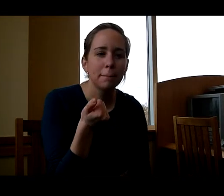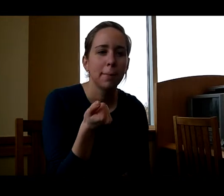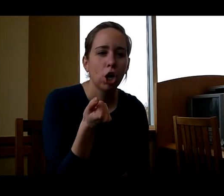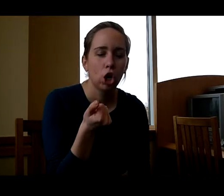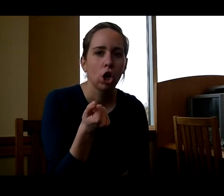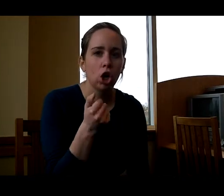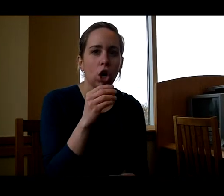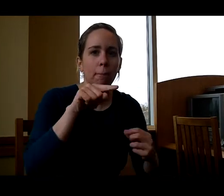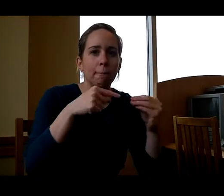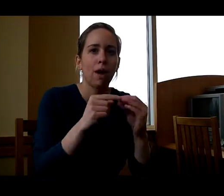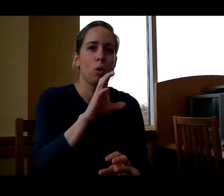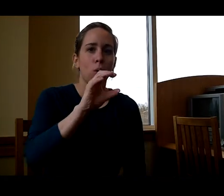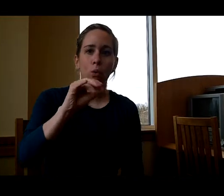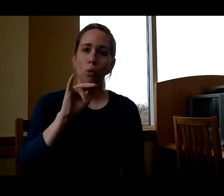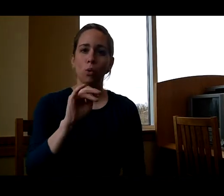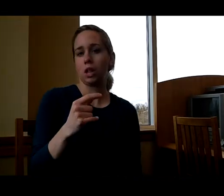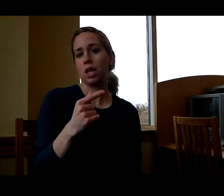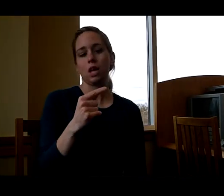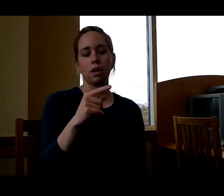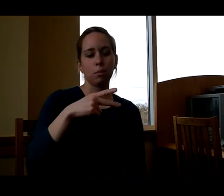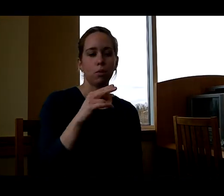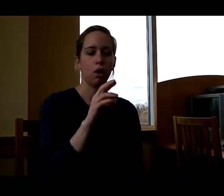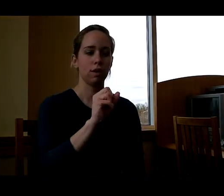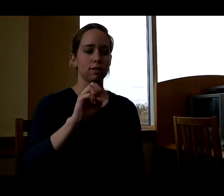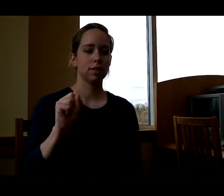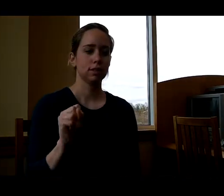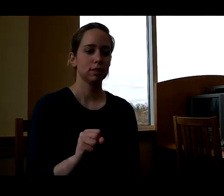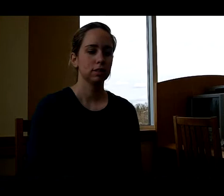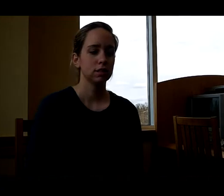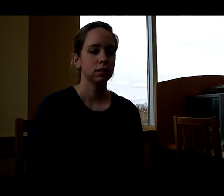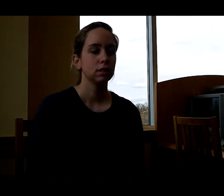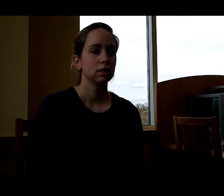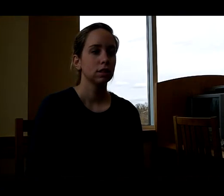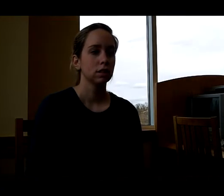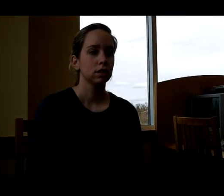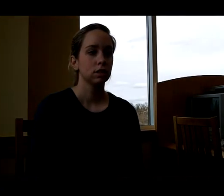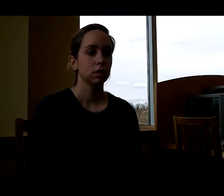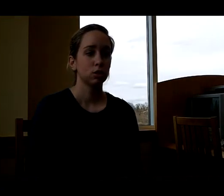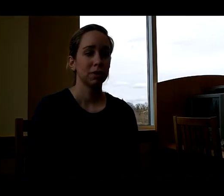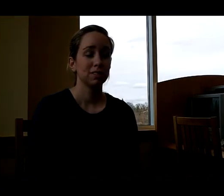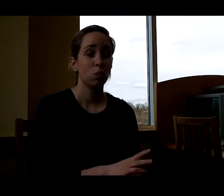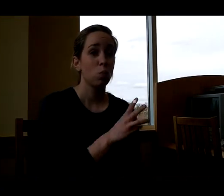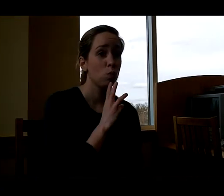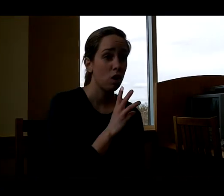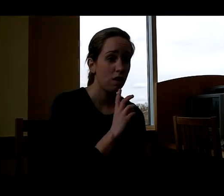And what you're looking at basically is taking water from its liquid phase and putting it to its